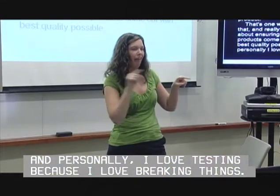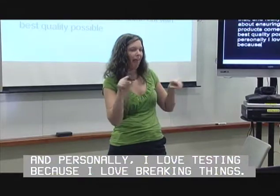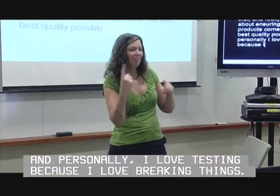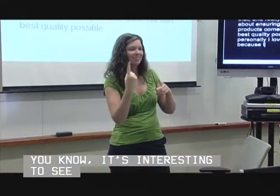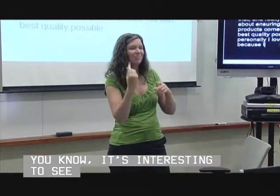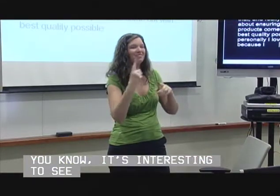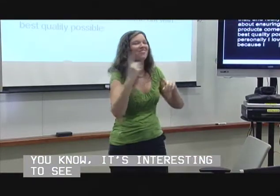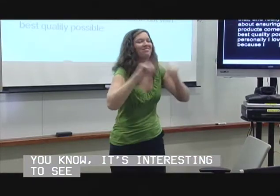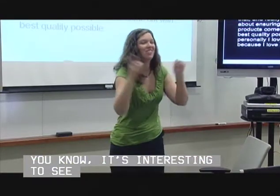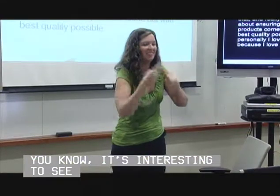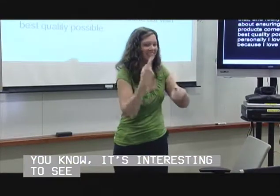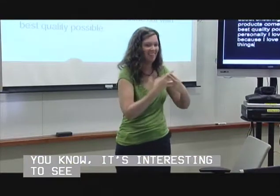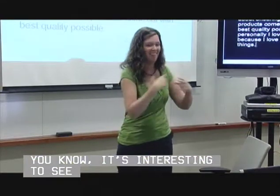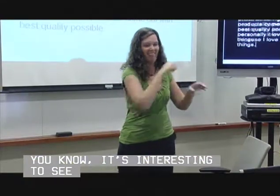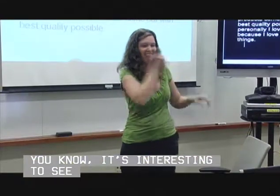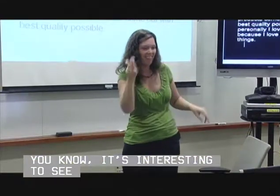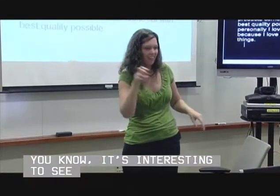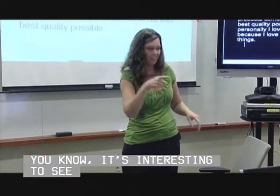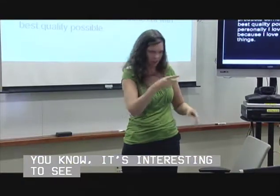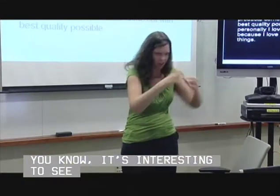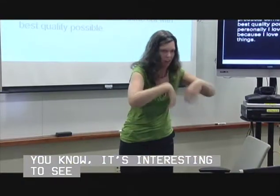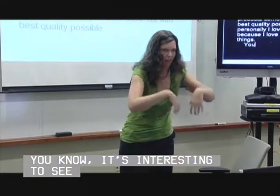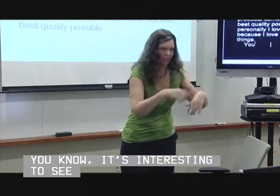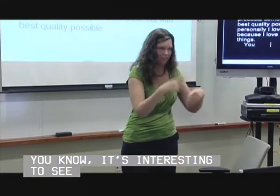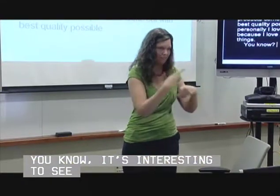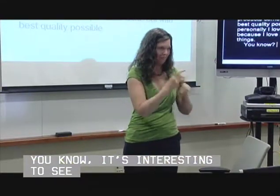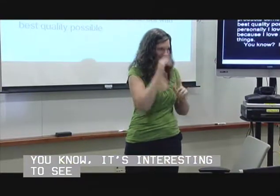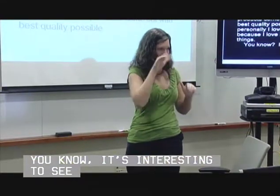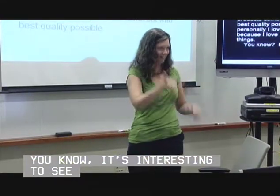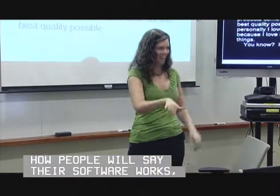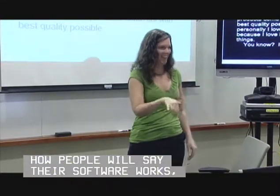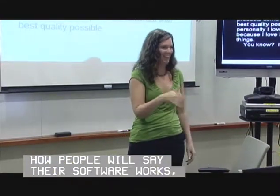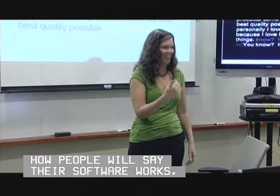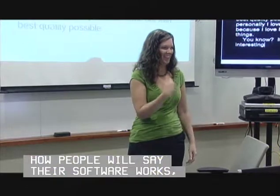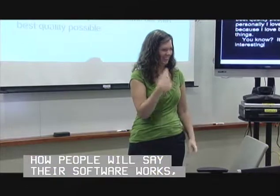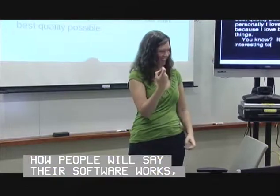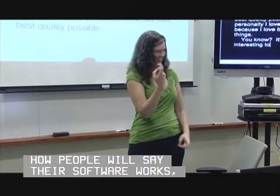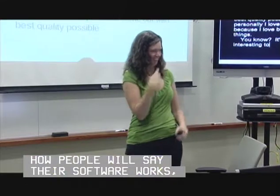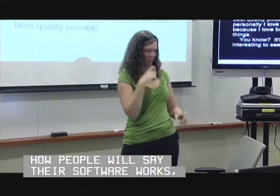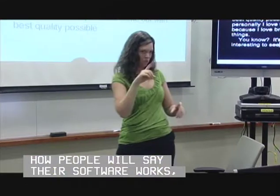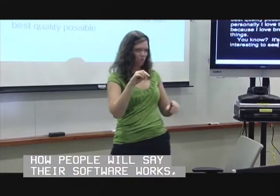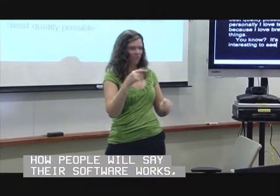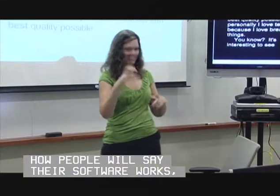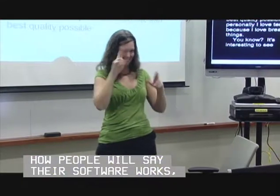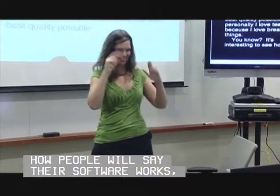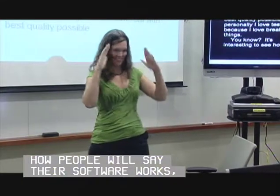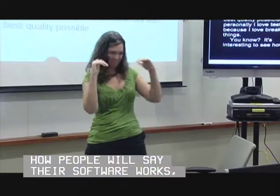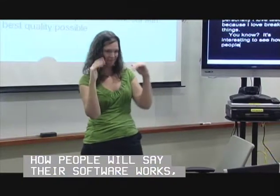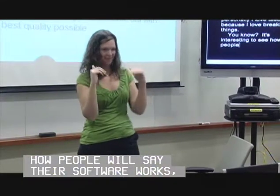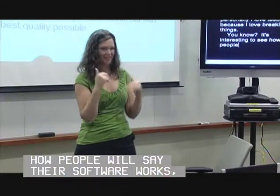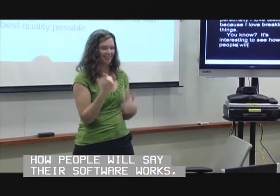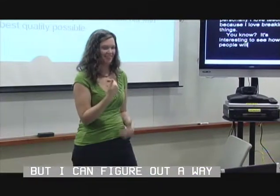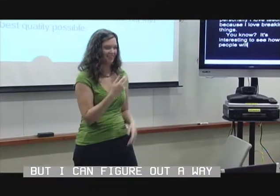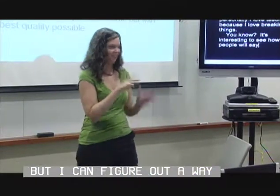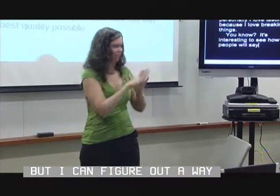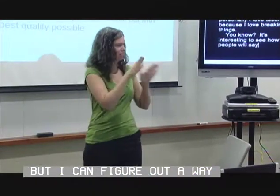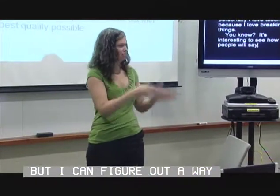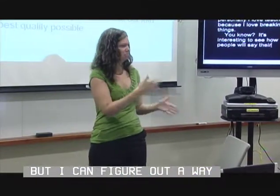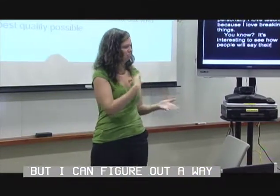things. You know, it's interesting to see how people will say their software works, but I can figure out a